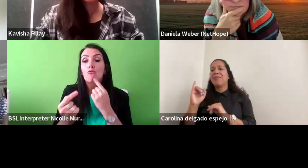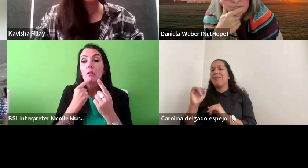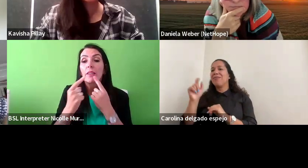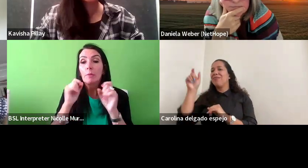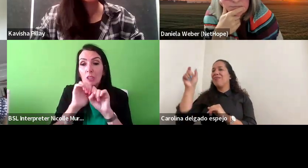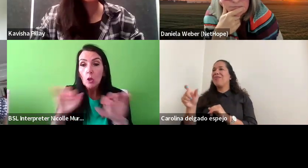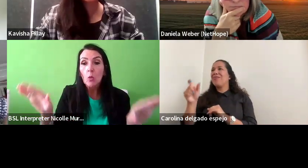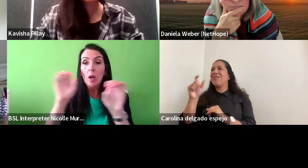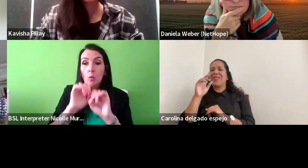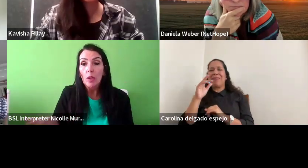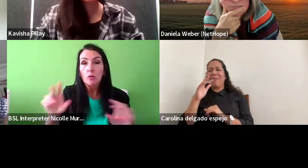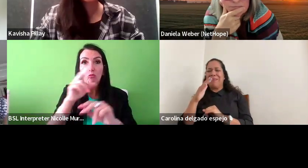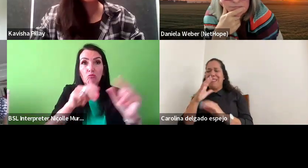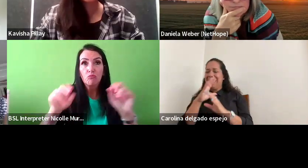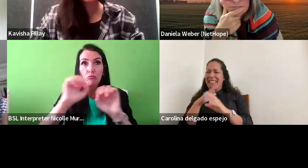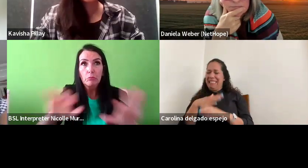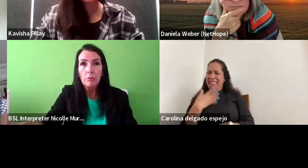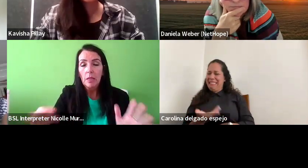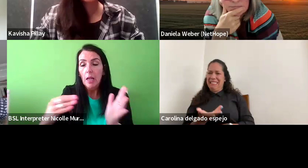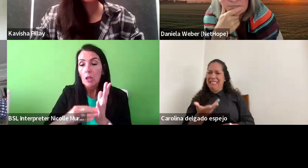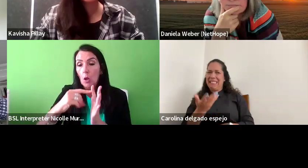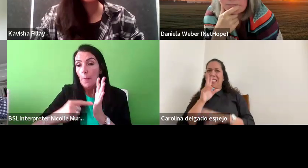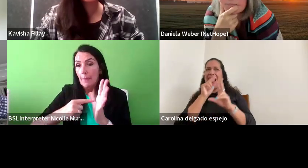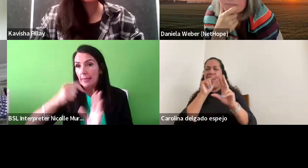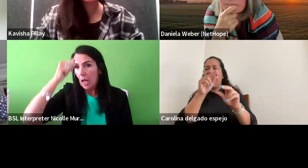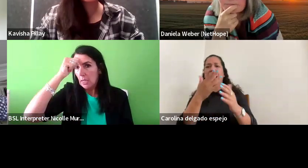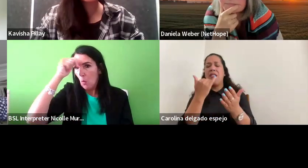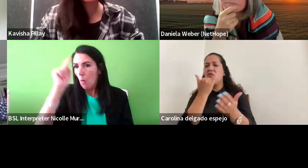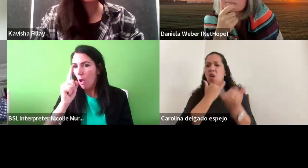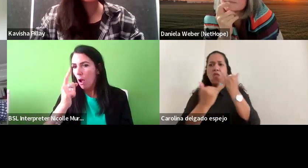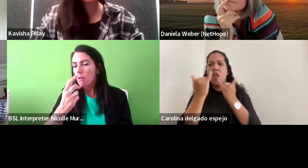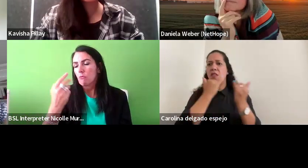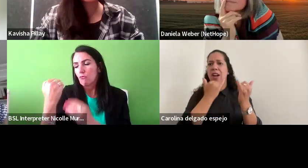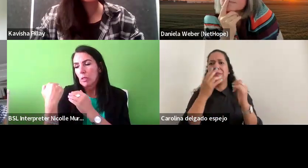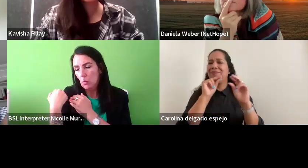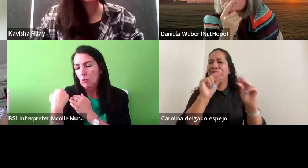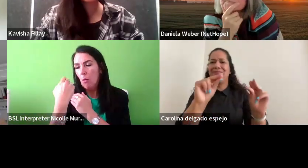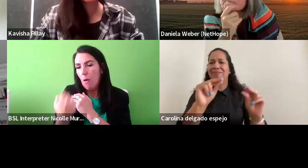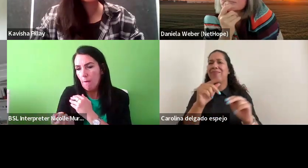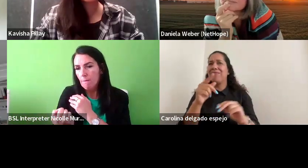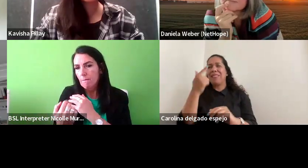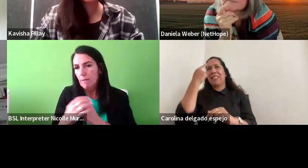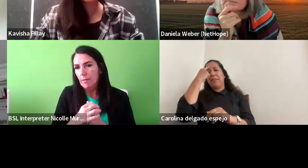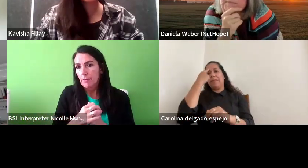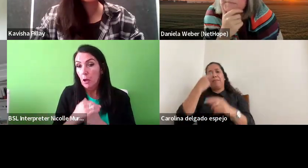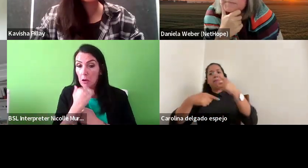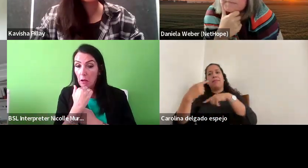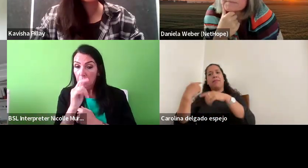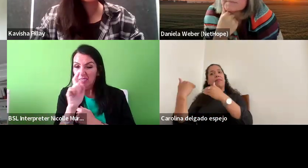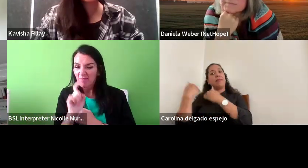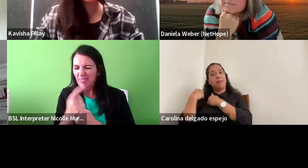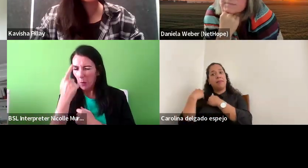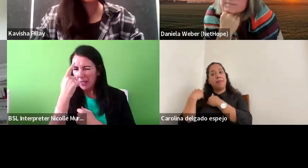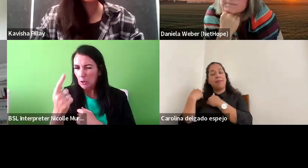immediate security concerns. And so Meta is aware, of course, of its responsibility in that context. Is it enough? I don't